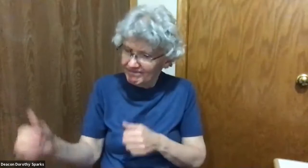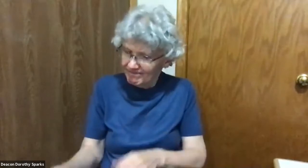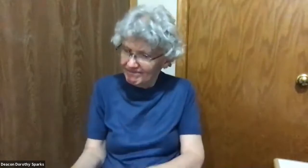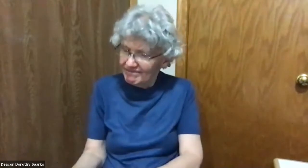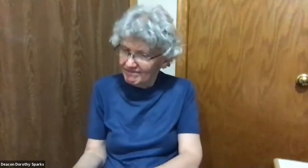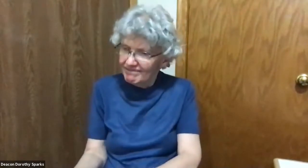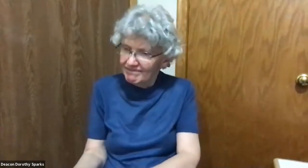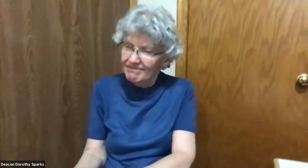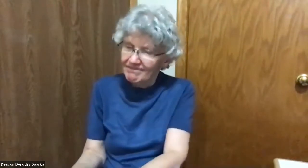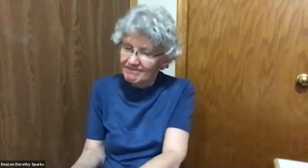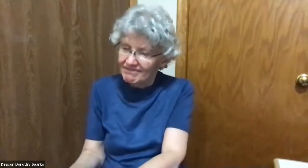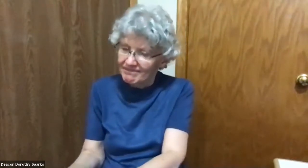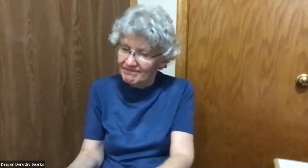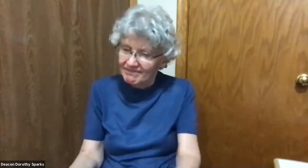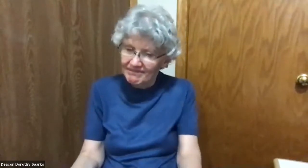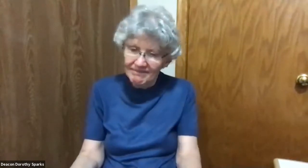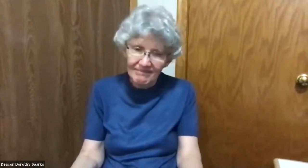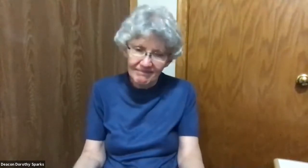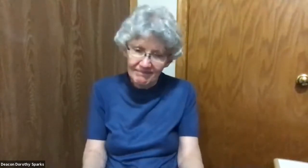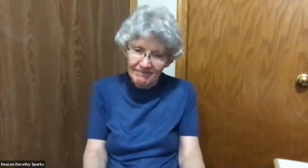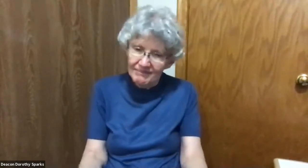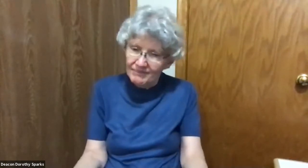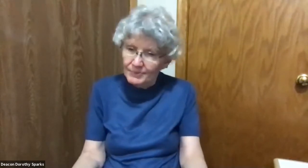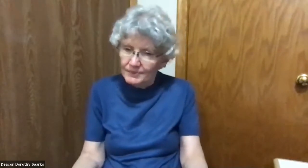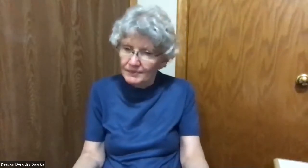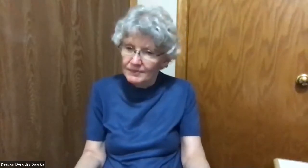have food, share it with someone else."